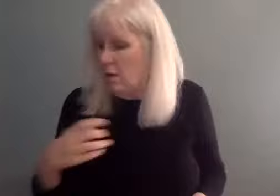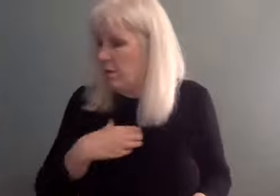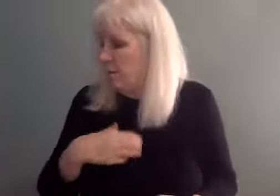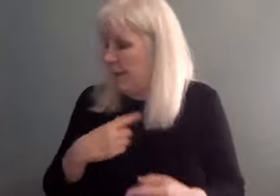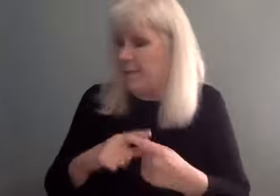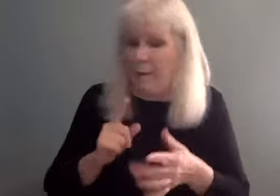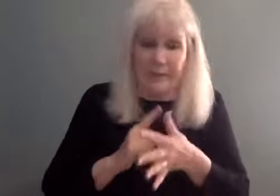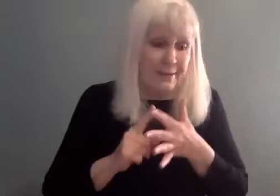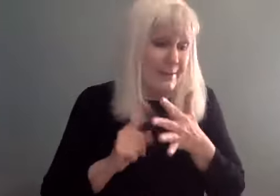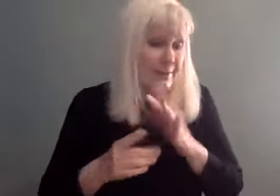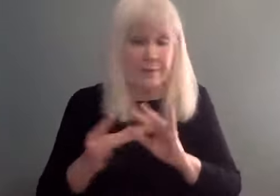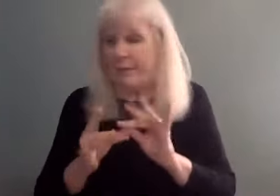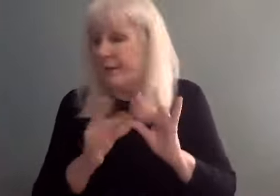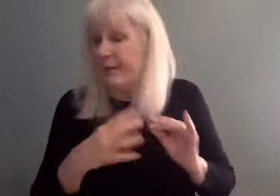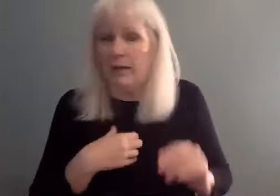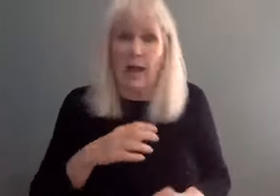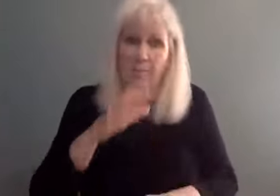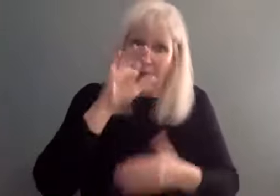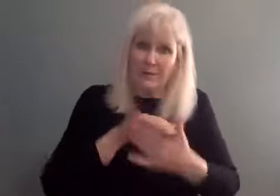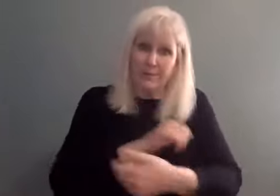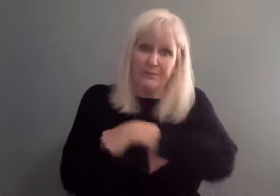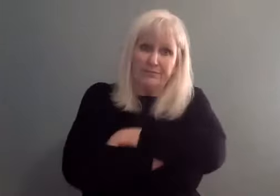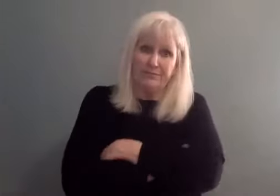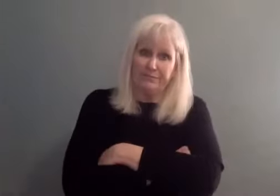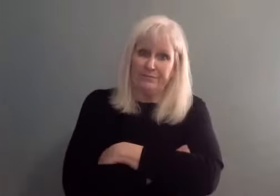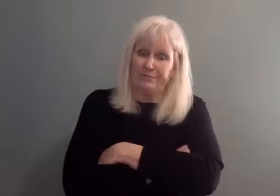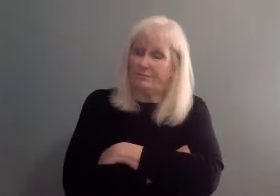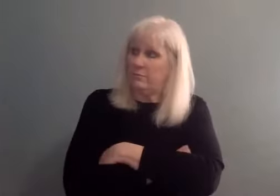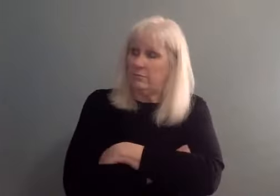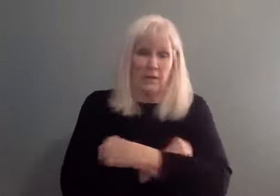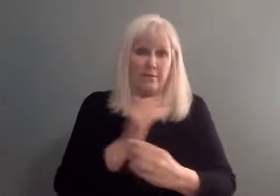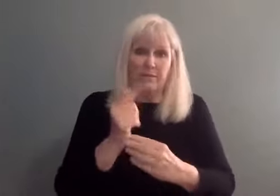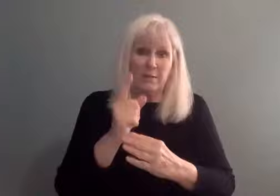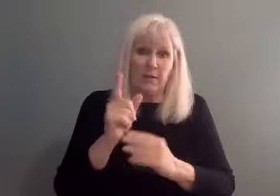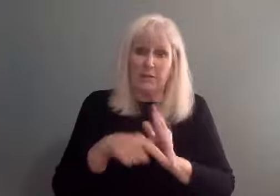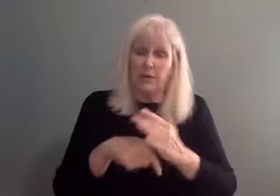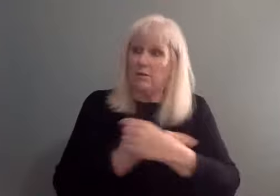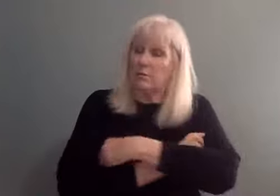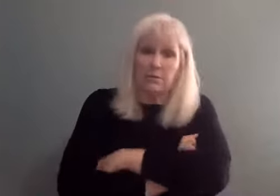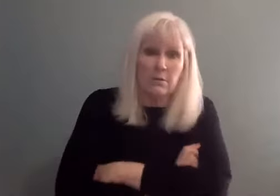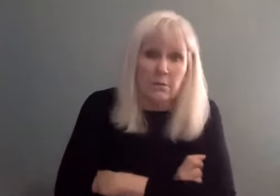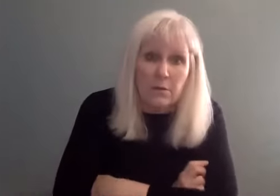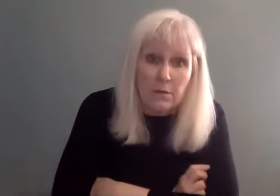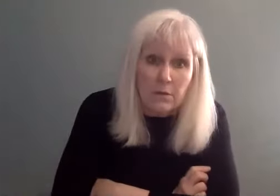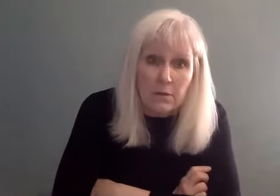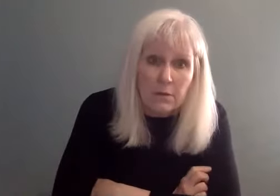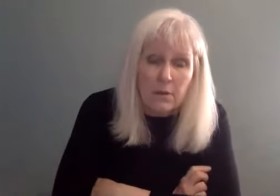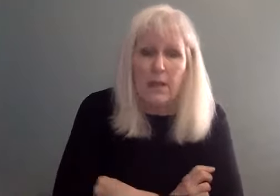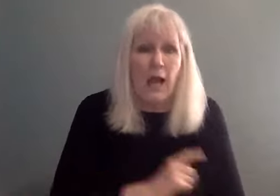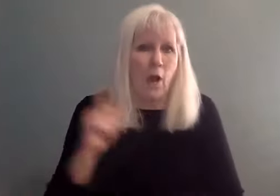complaining about that. And he just sat there on the couch. And then, I don't know, 15 minutes later I went around again, and he said,